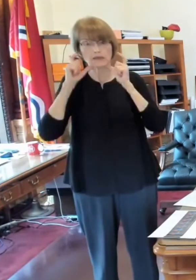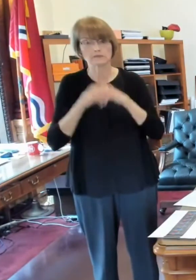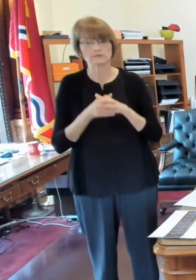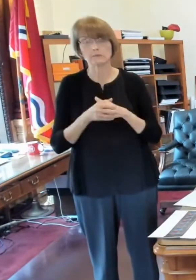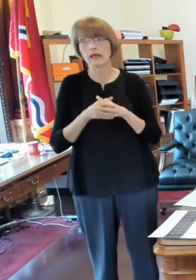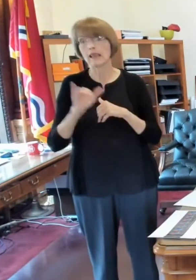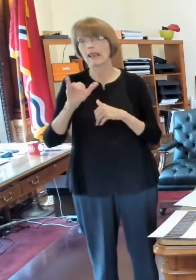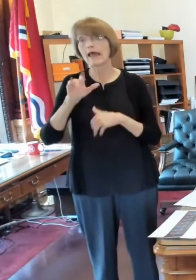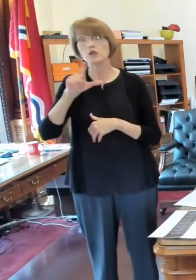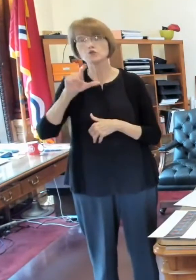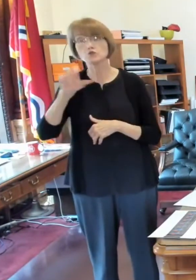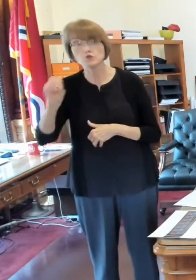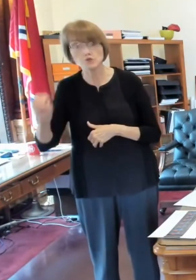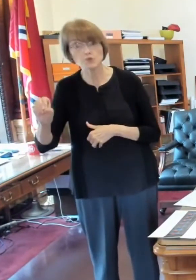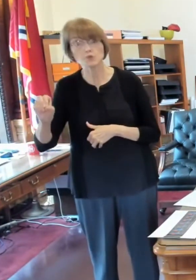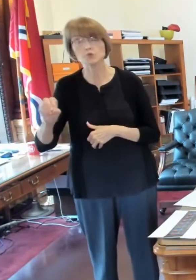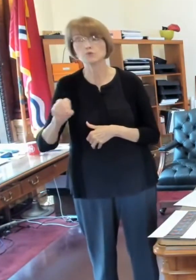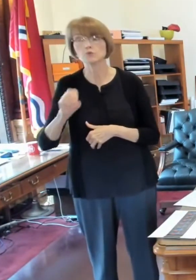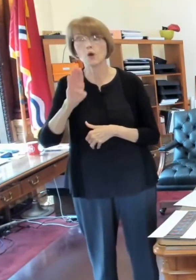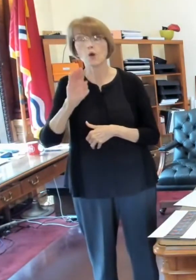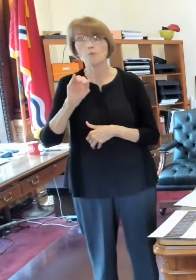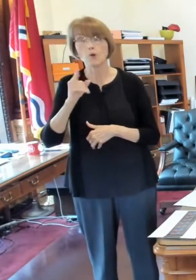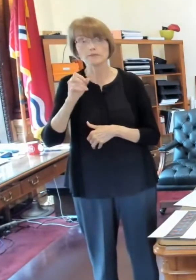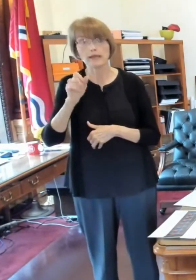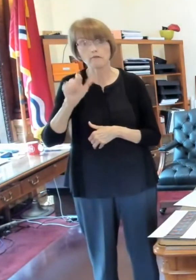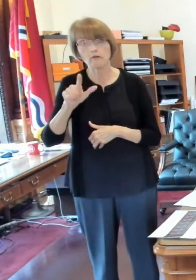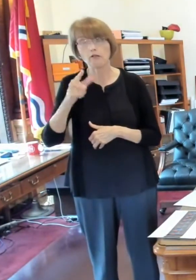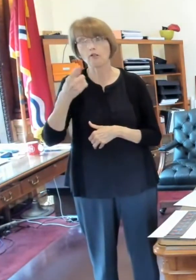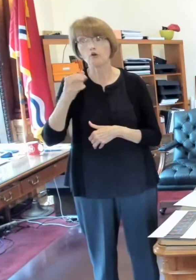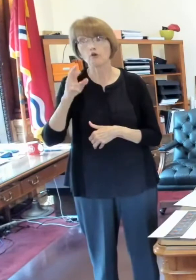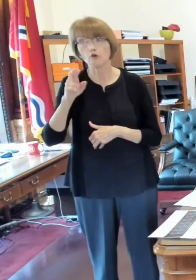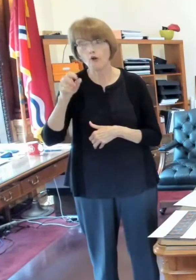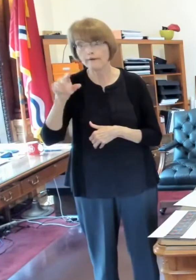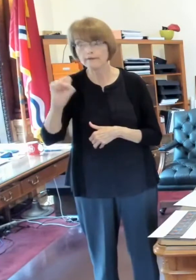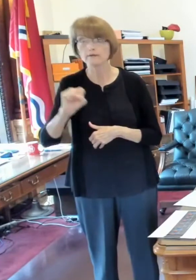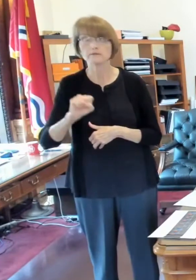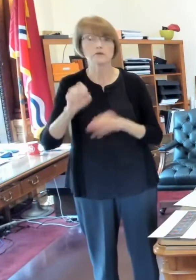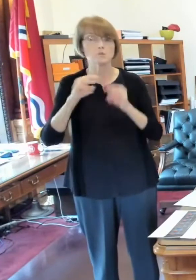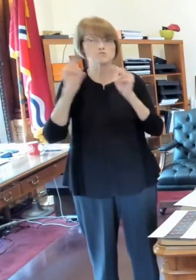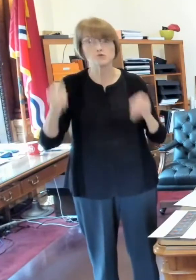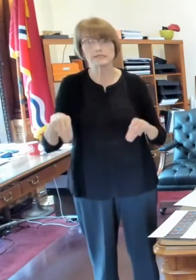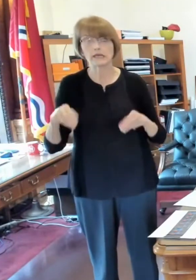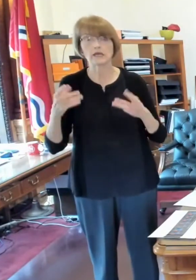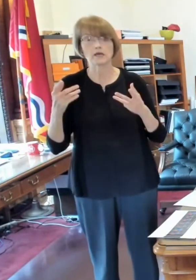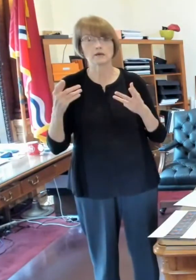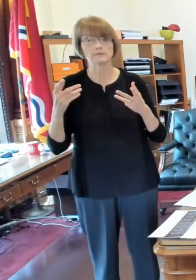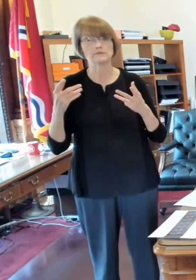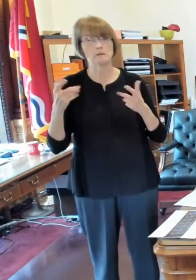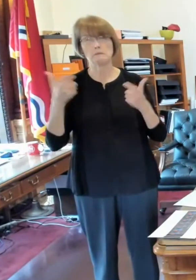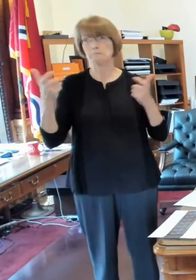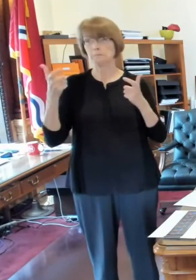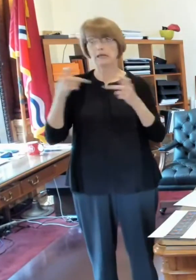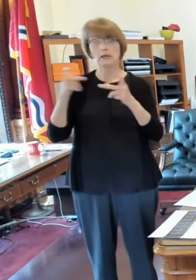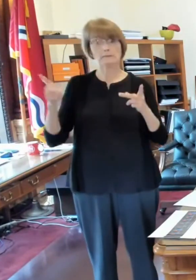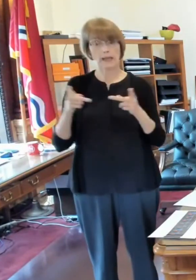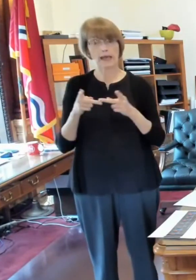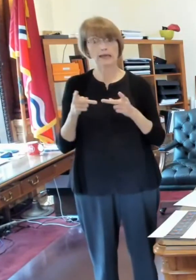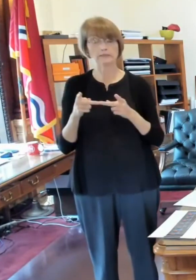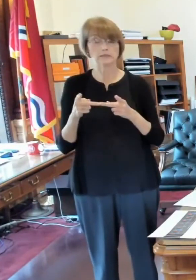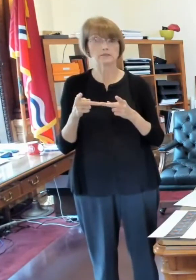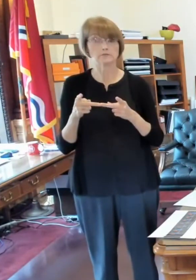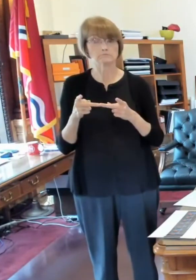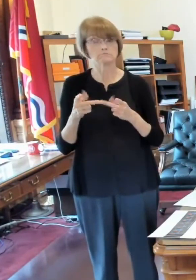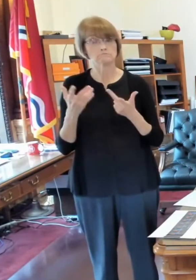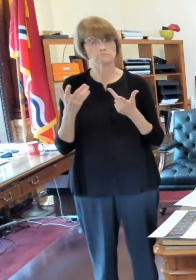like the zoo or the botanical gardens or museums, lots of places like that where there